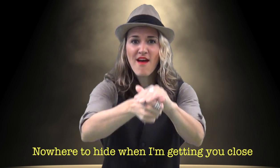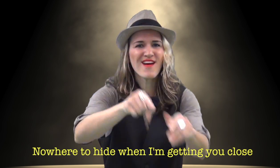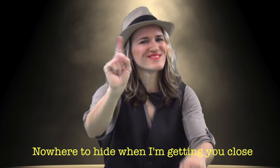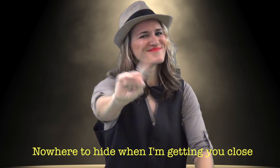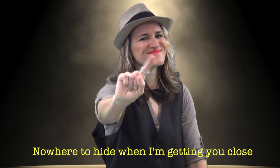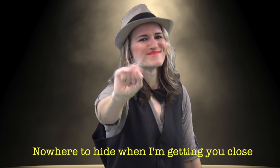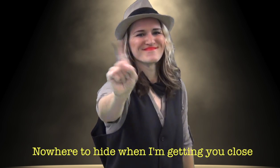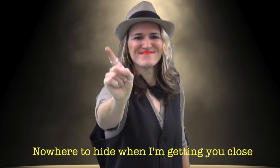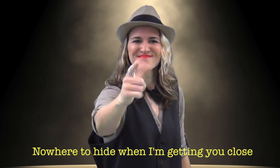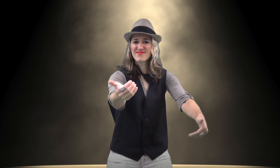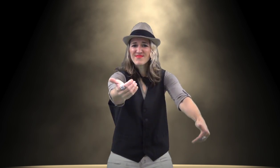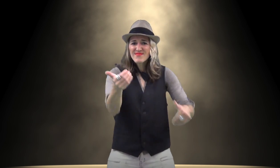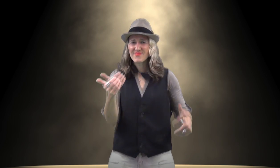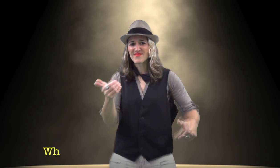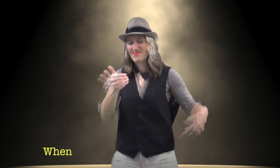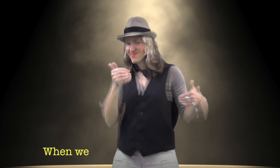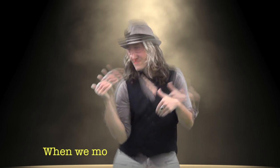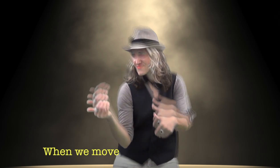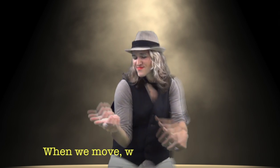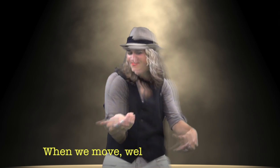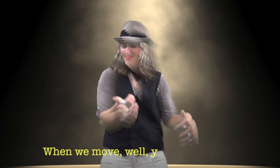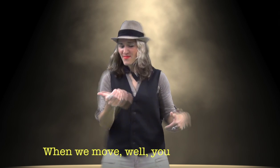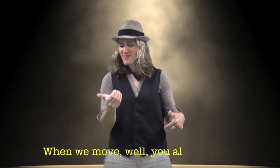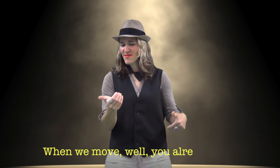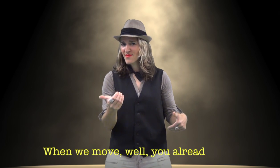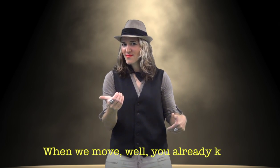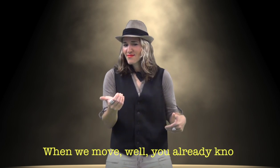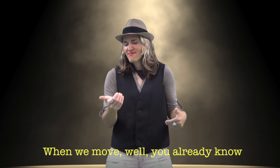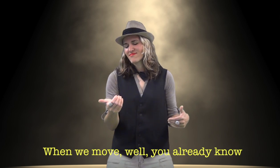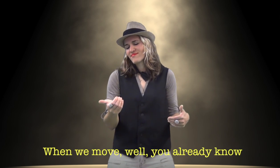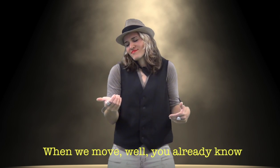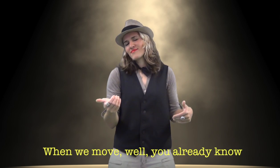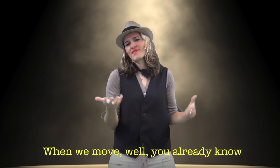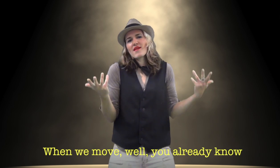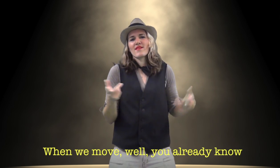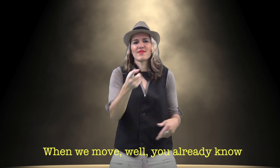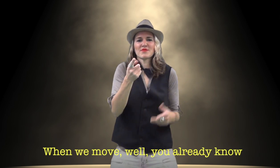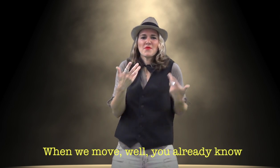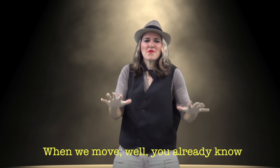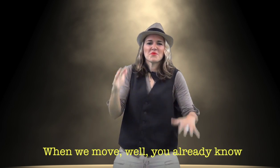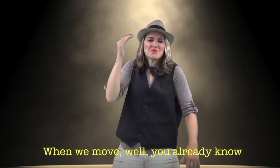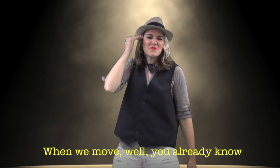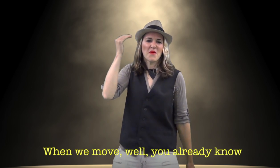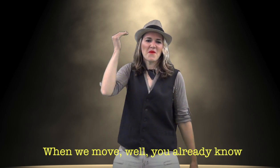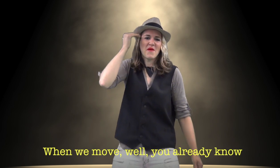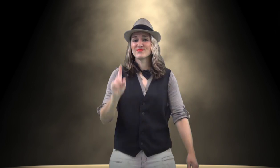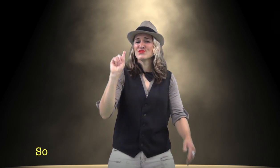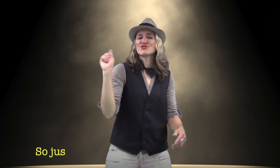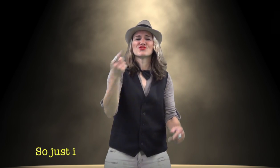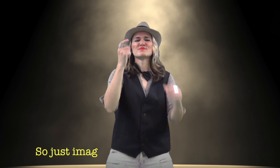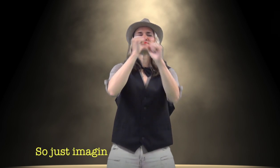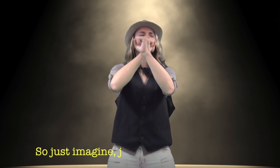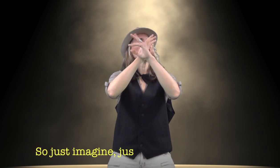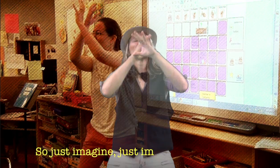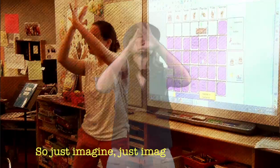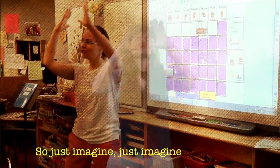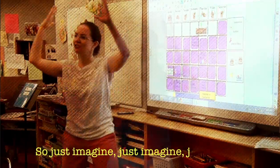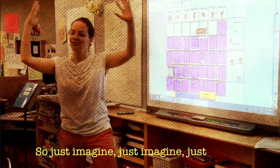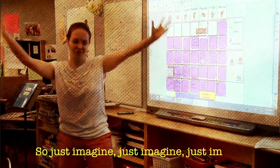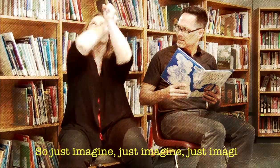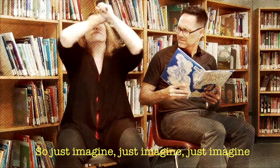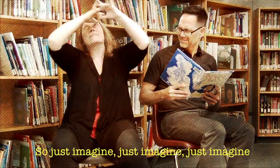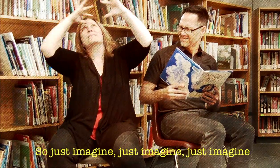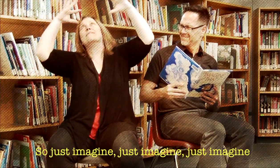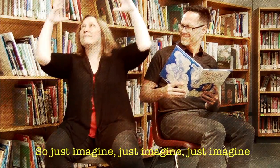getting you close. When we move, well, you already know. So just imagine.